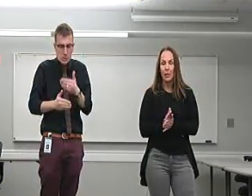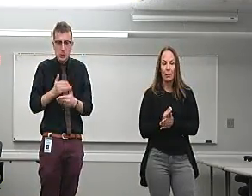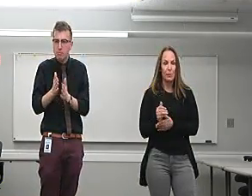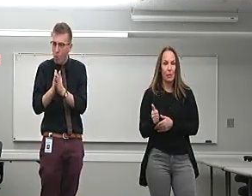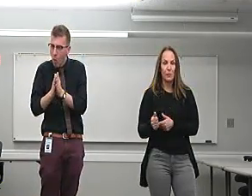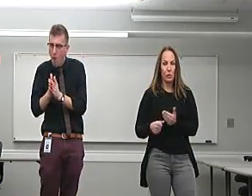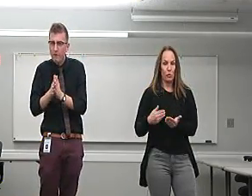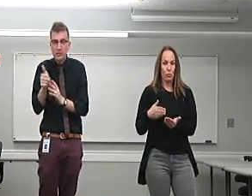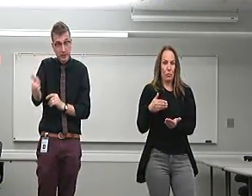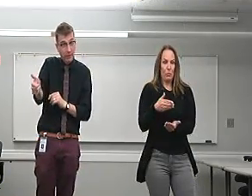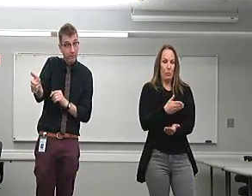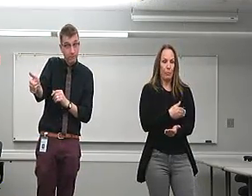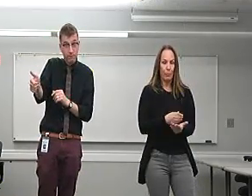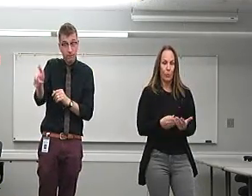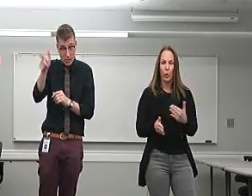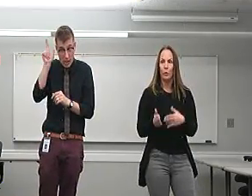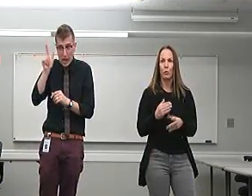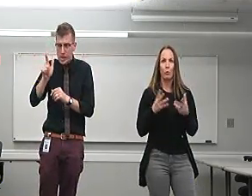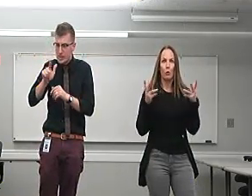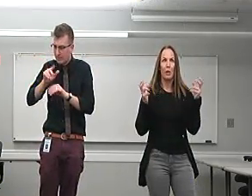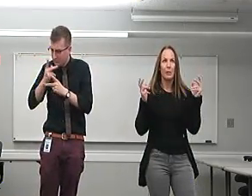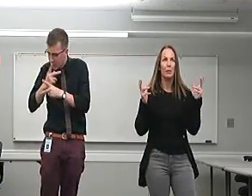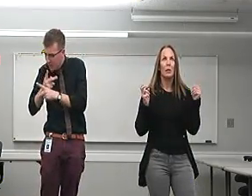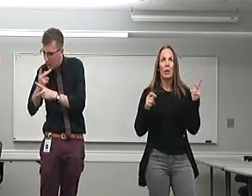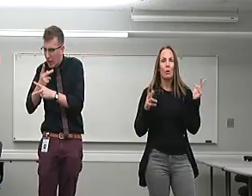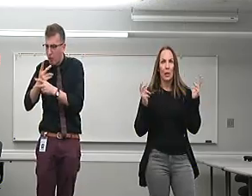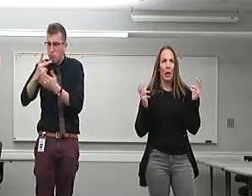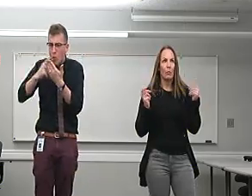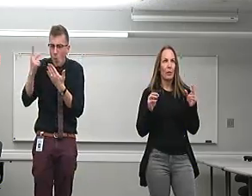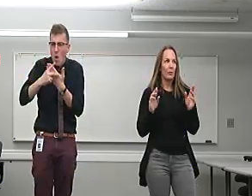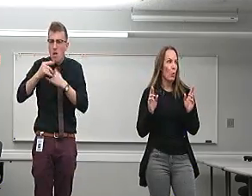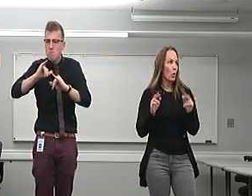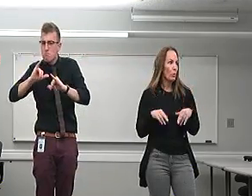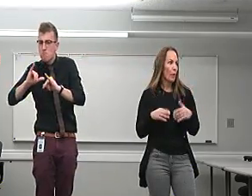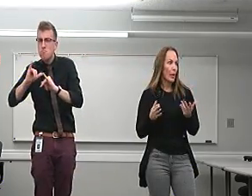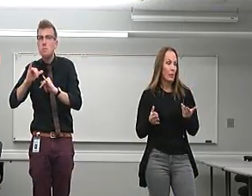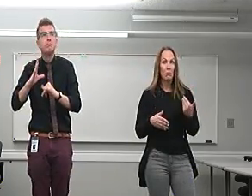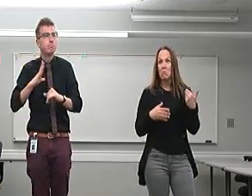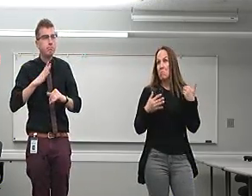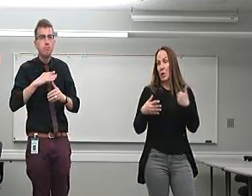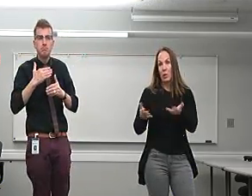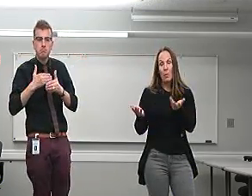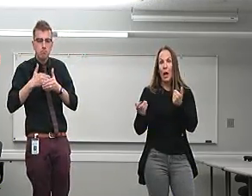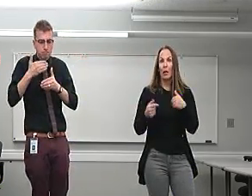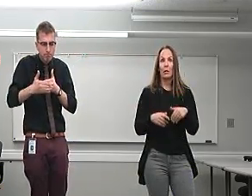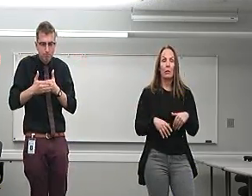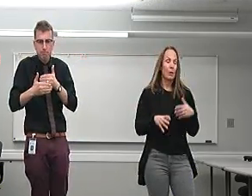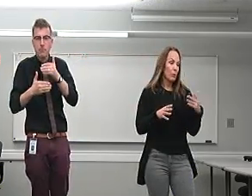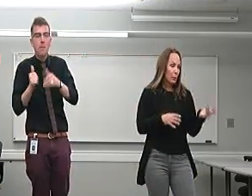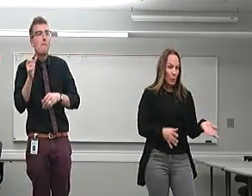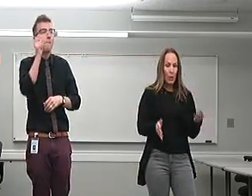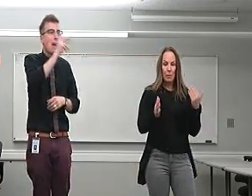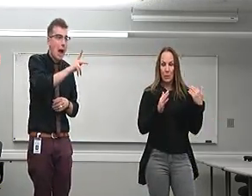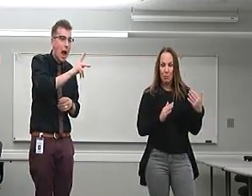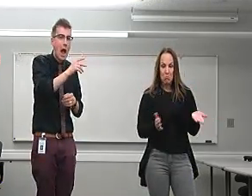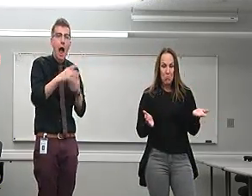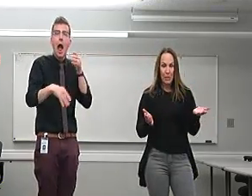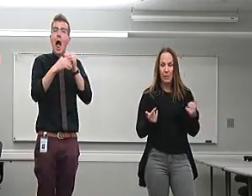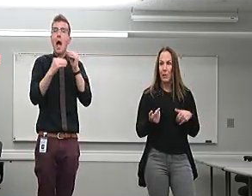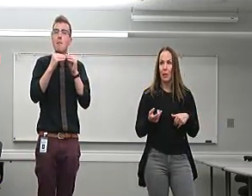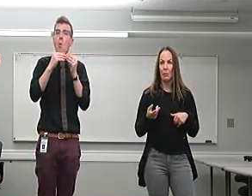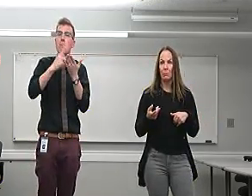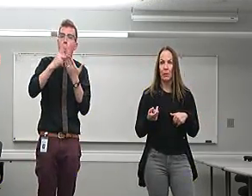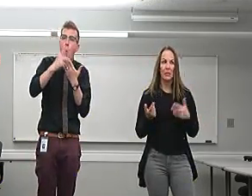to work through the programs and was like, I'm ready for more. And we'd go back and Leah would get reprogrammed. And it's something, Leah's